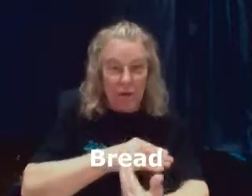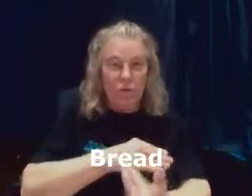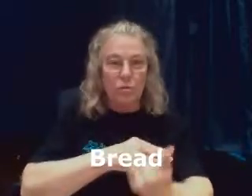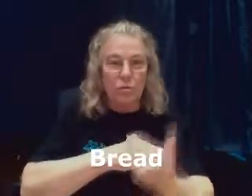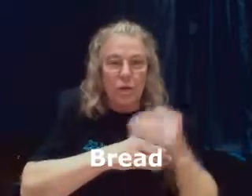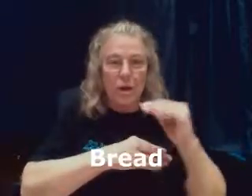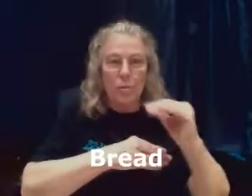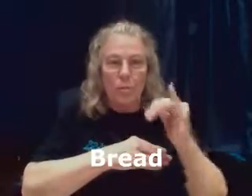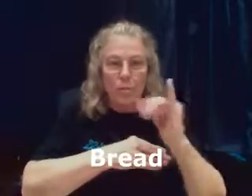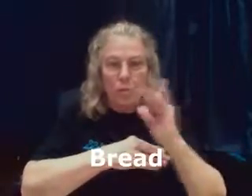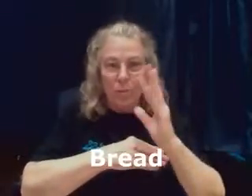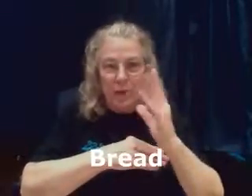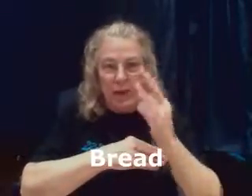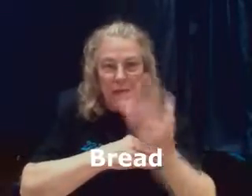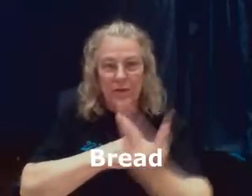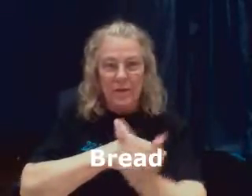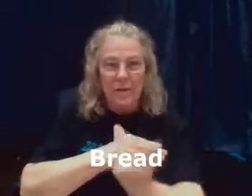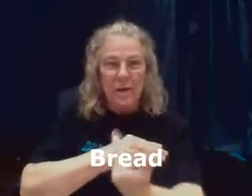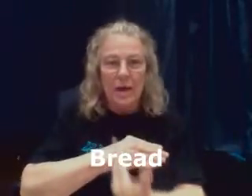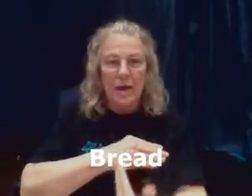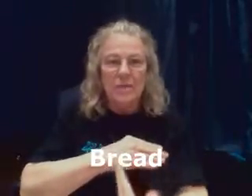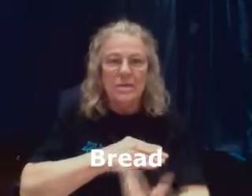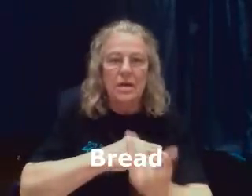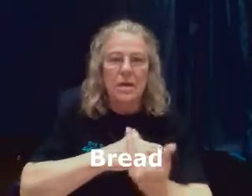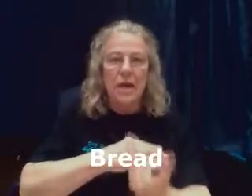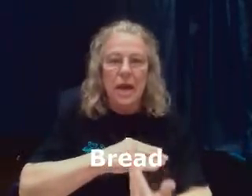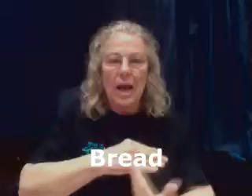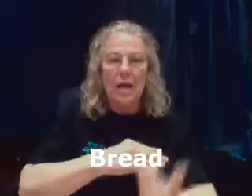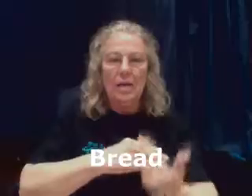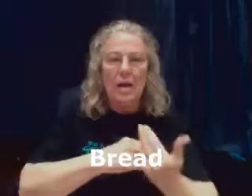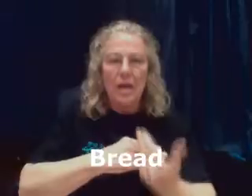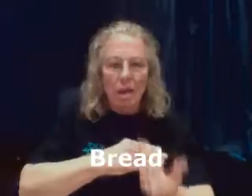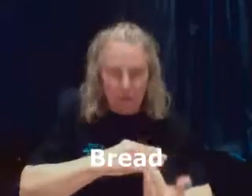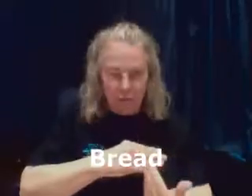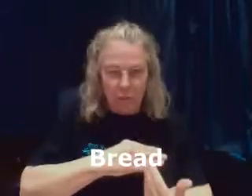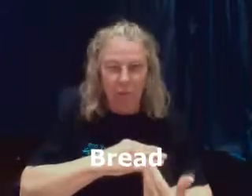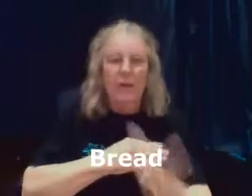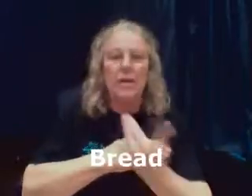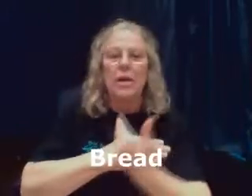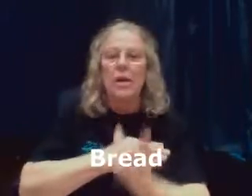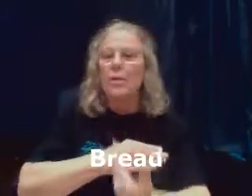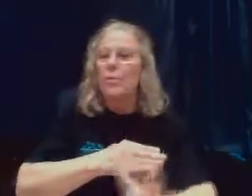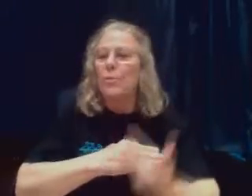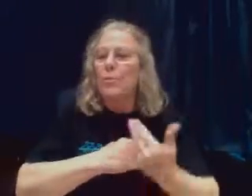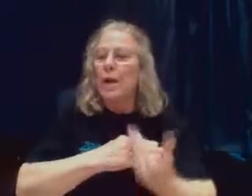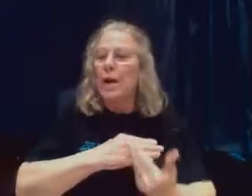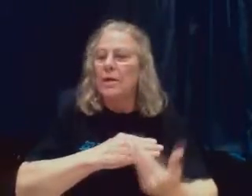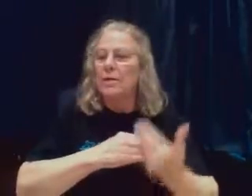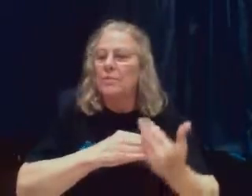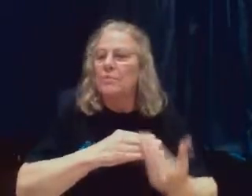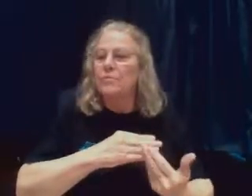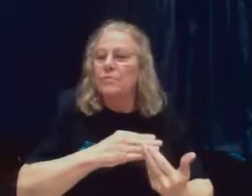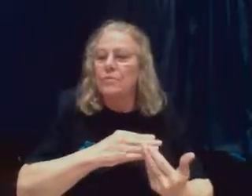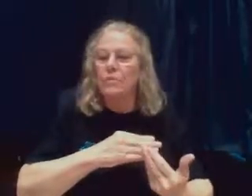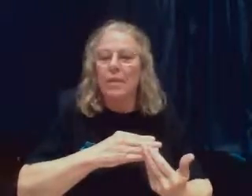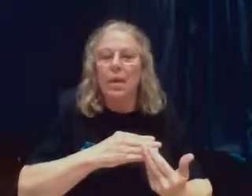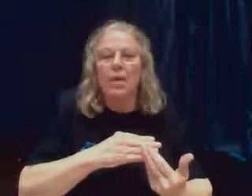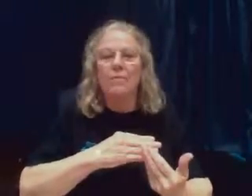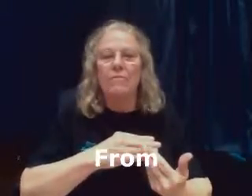you come with your pinky against it and cut the bread. Bread.